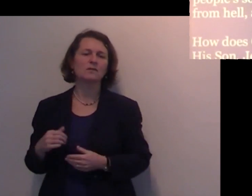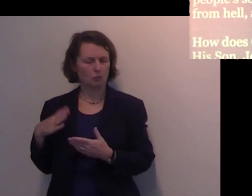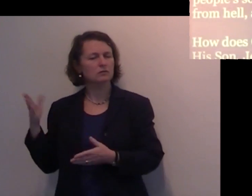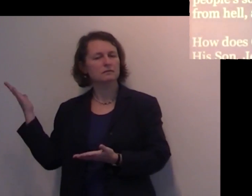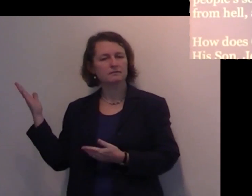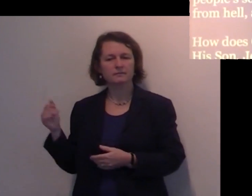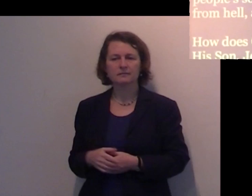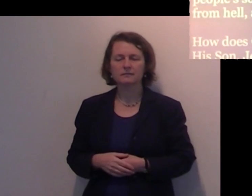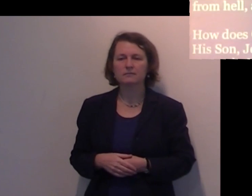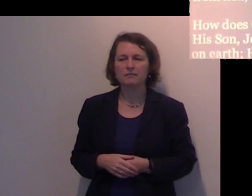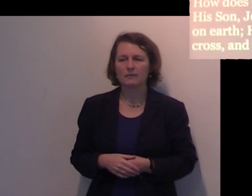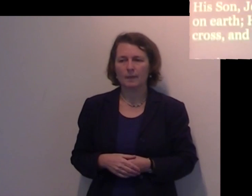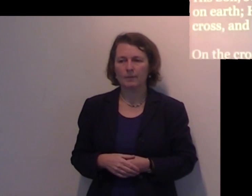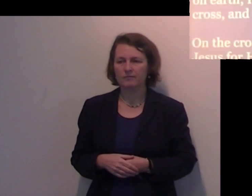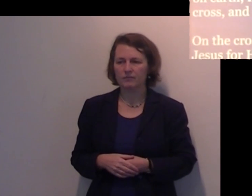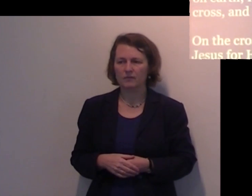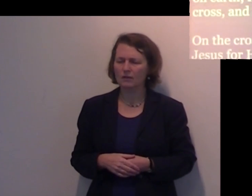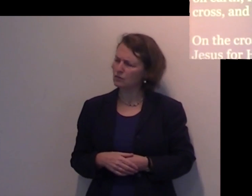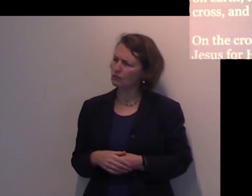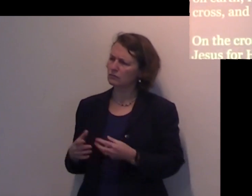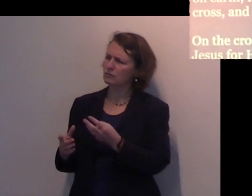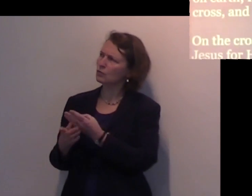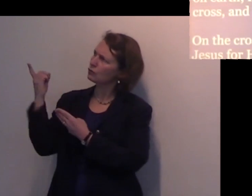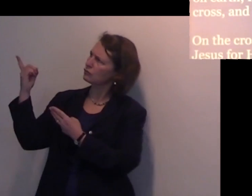How does God save people?